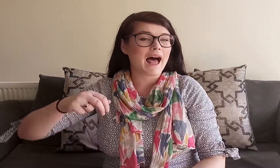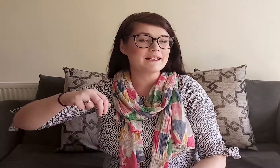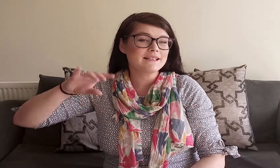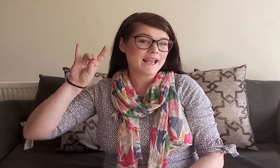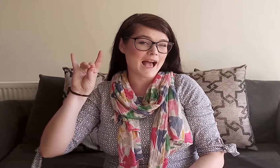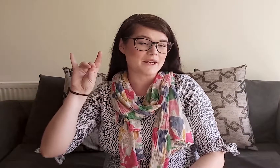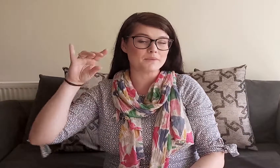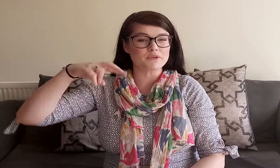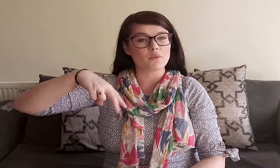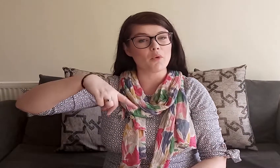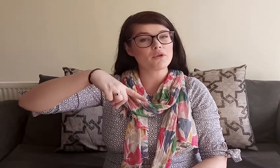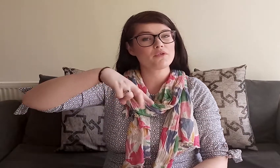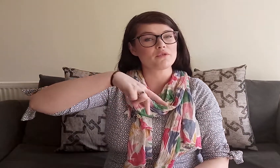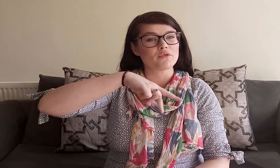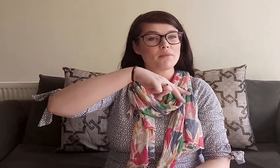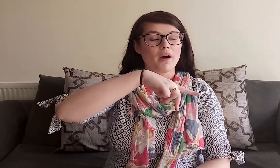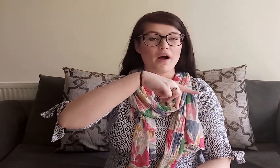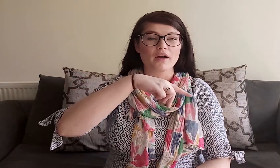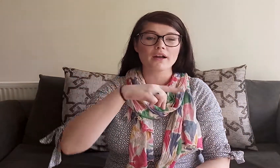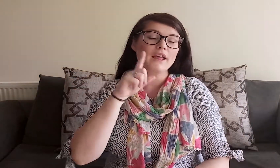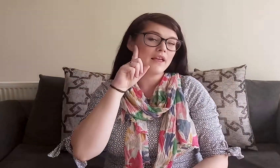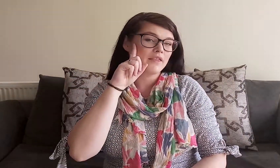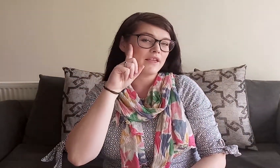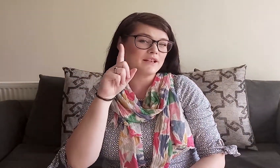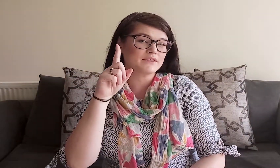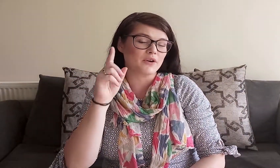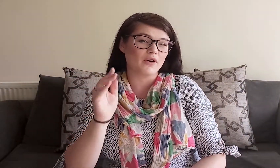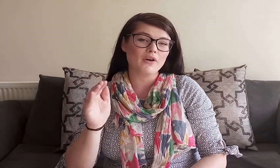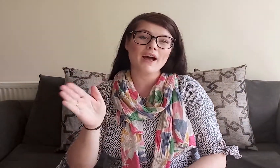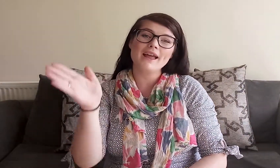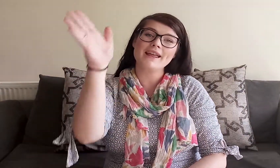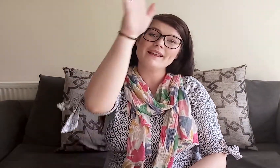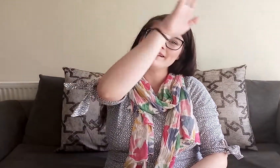As the animals walked through the park, they saw a hill.